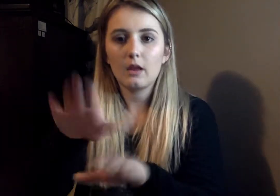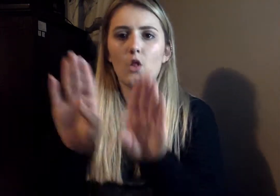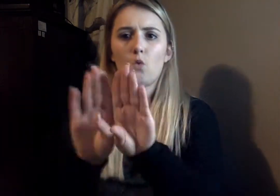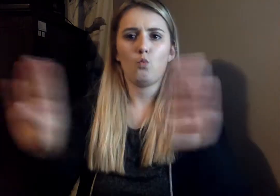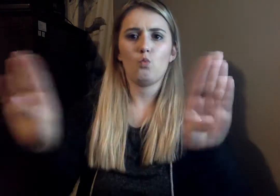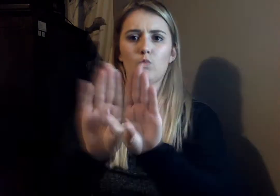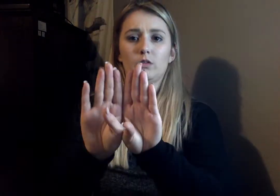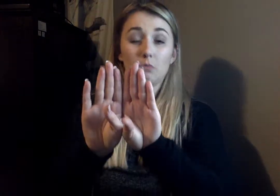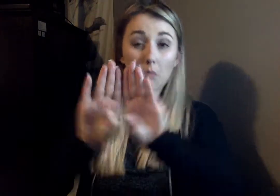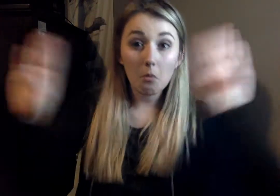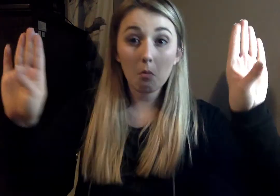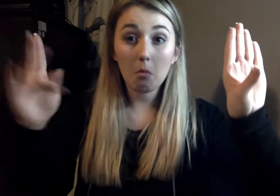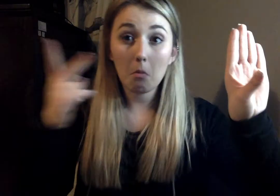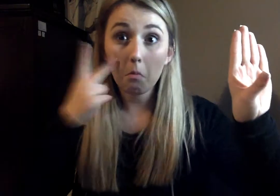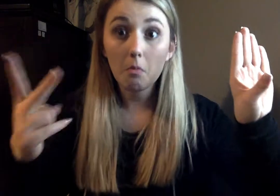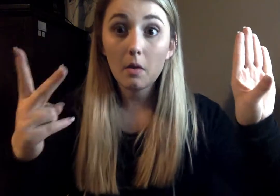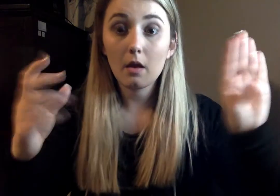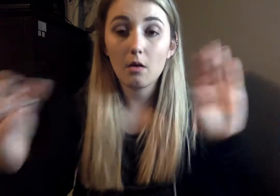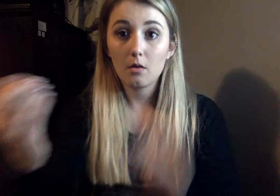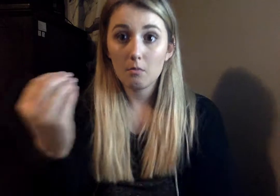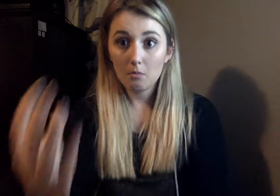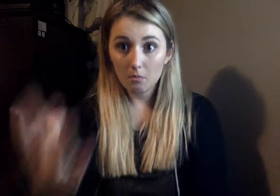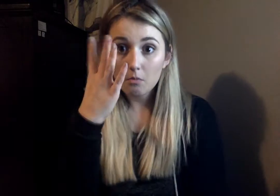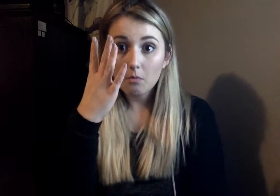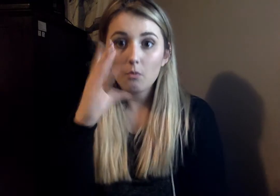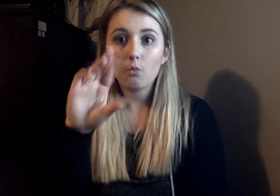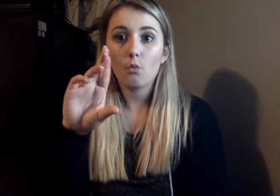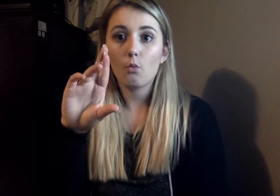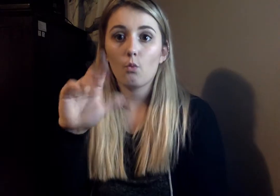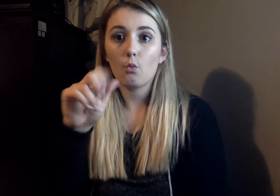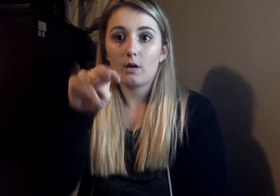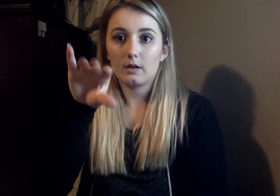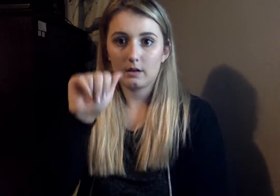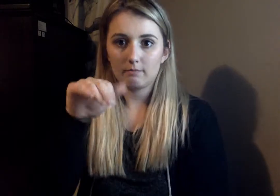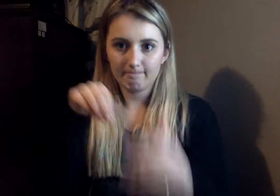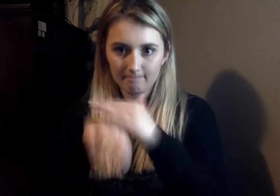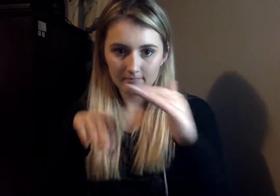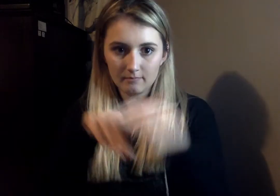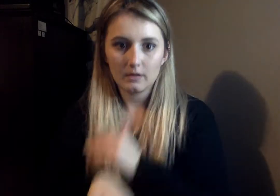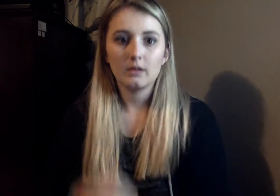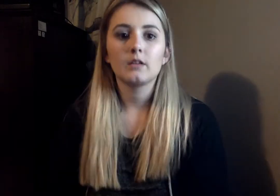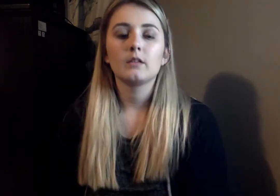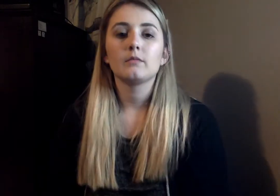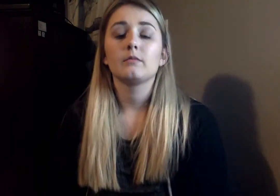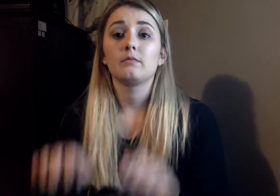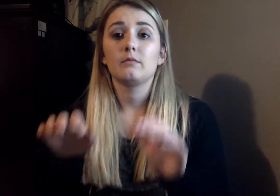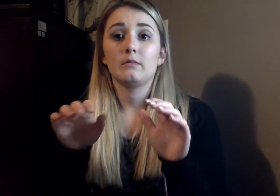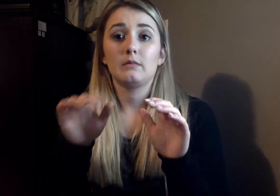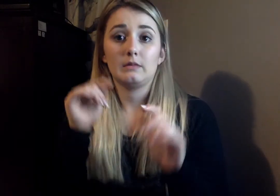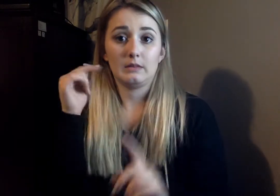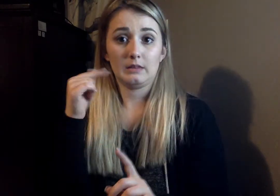your retina. The windows are actually caused by white blood cells moving through the capillaries along your retina